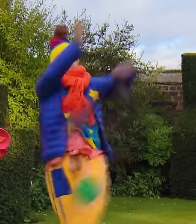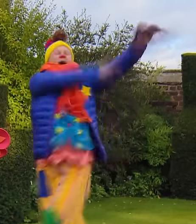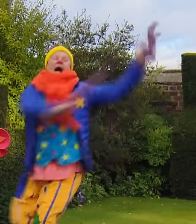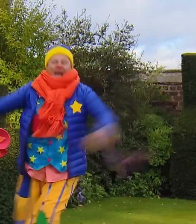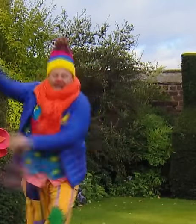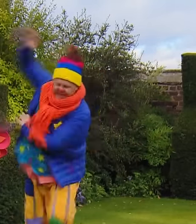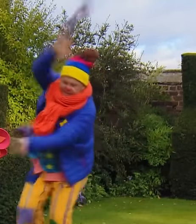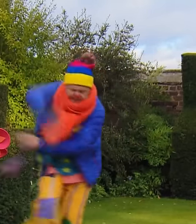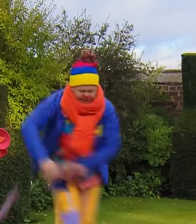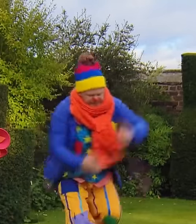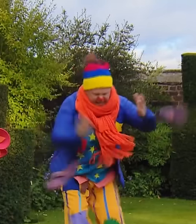Goodbye!